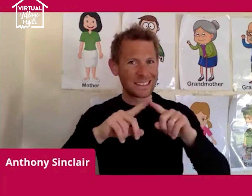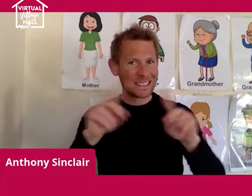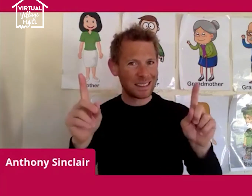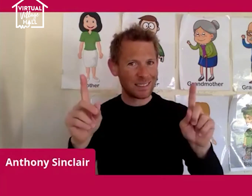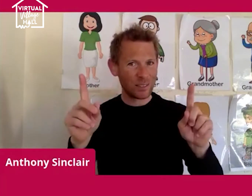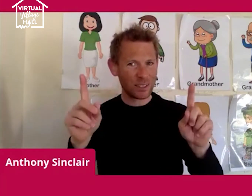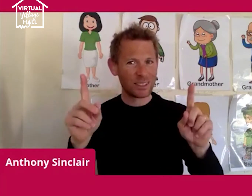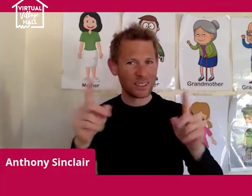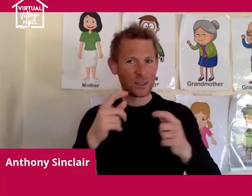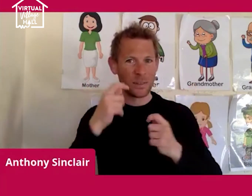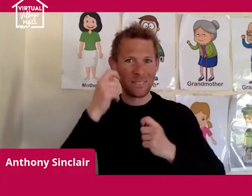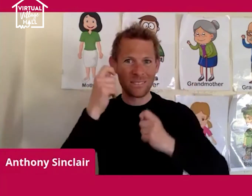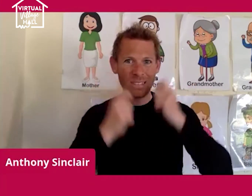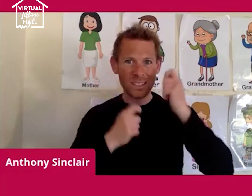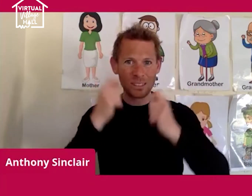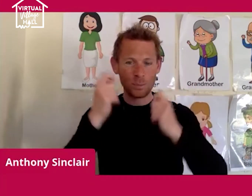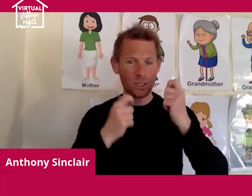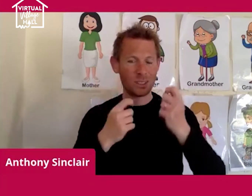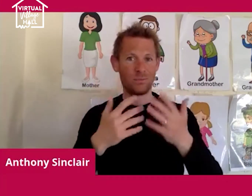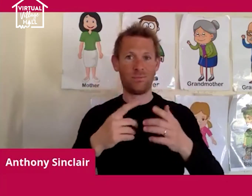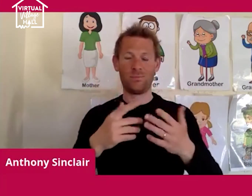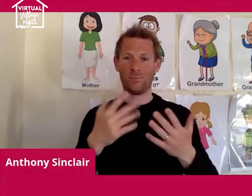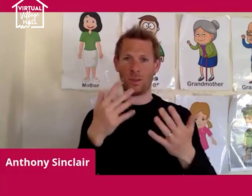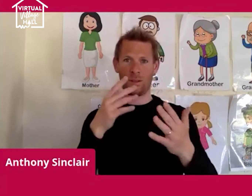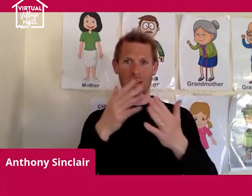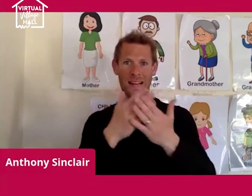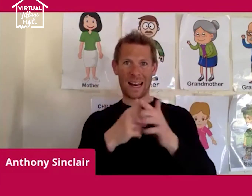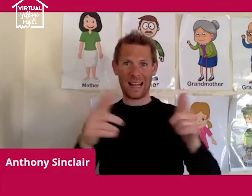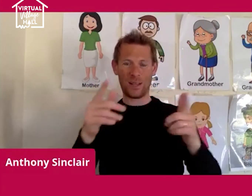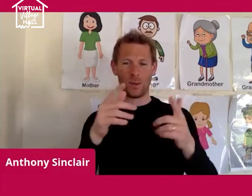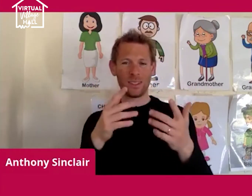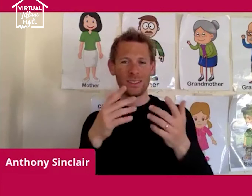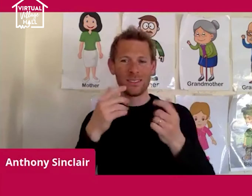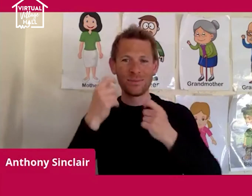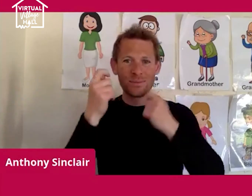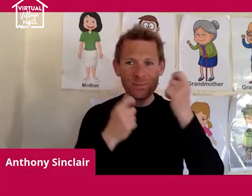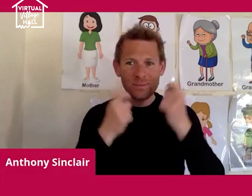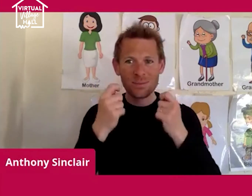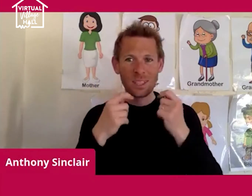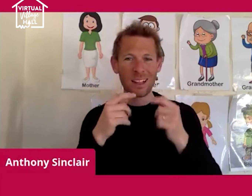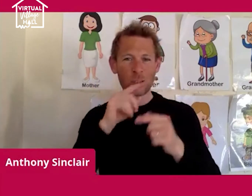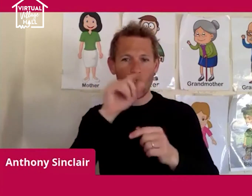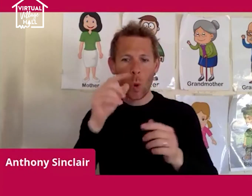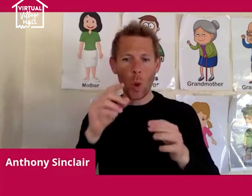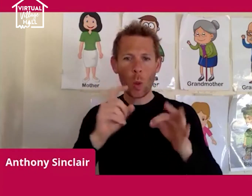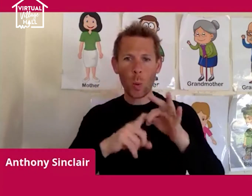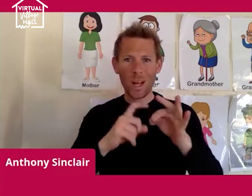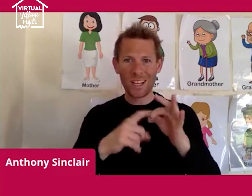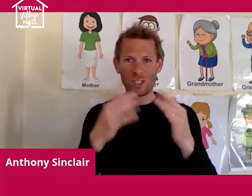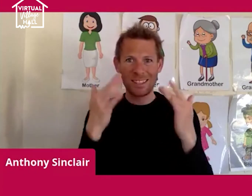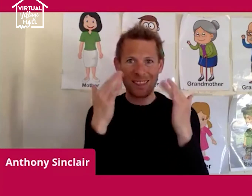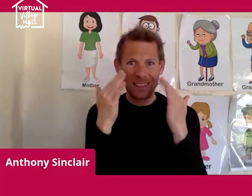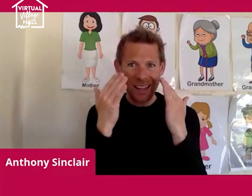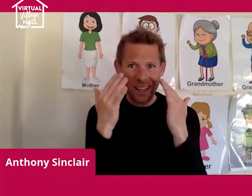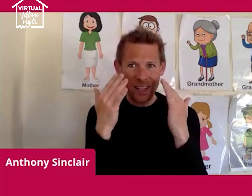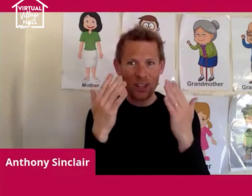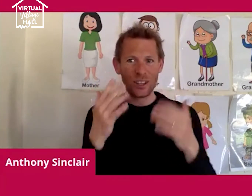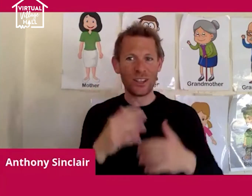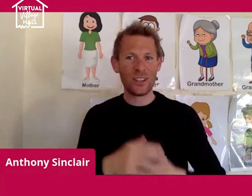Okay, so can you see the difference with facial expressions added in? It's part of the language that we use to clarify what